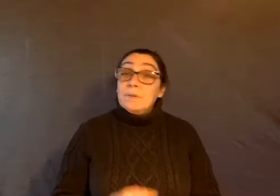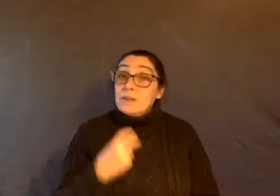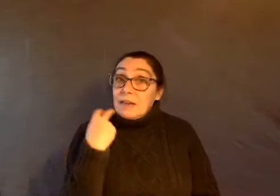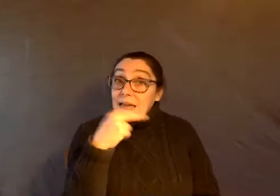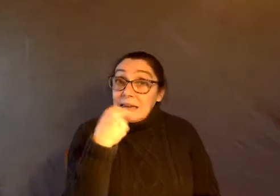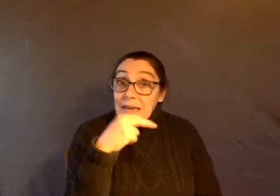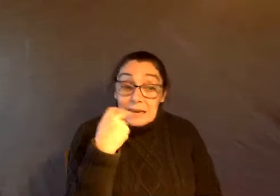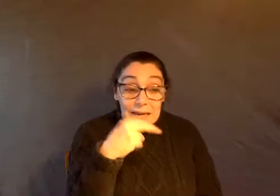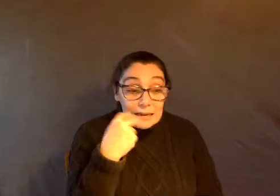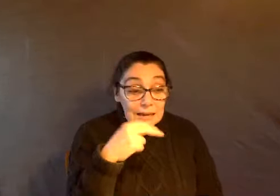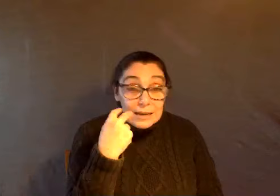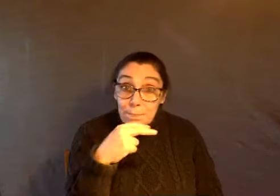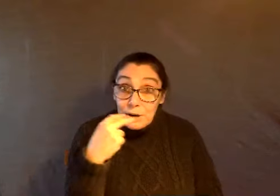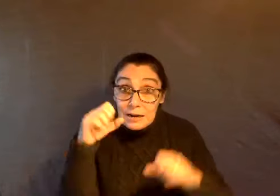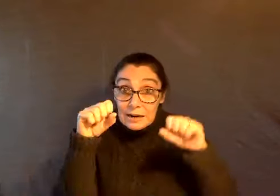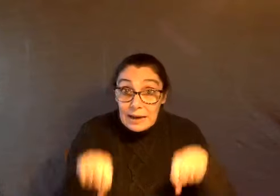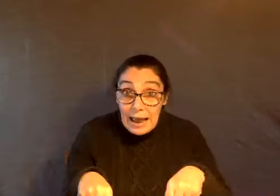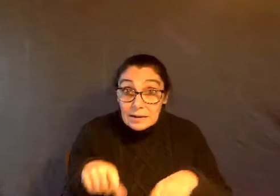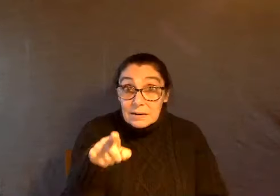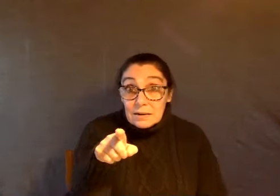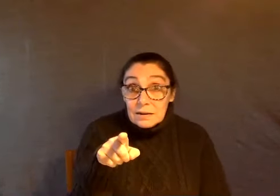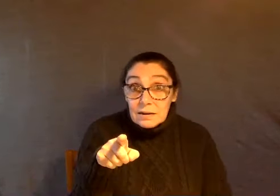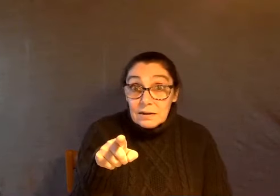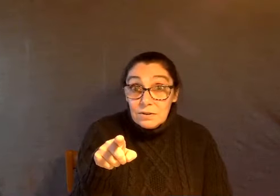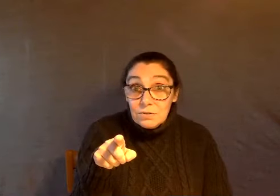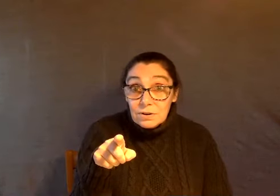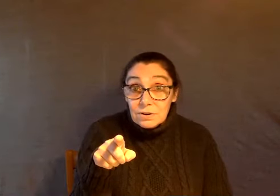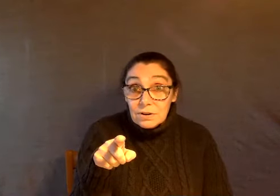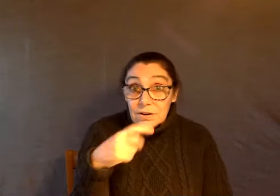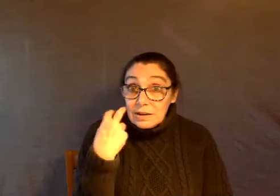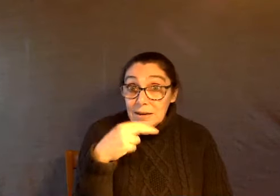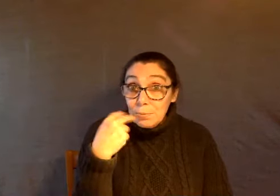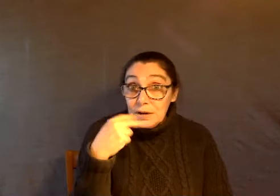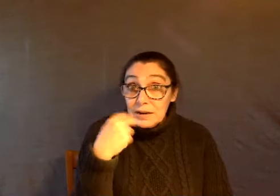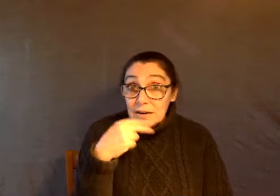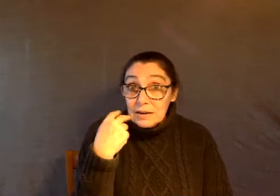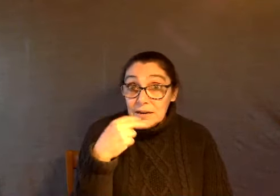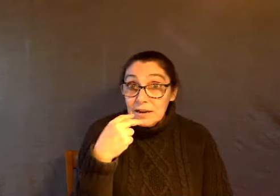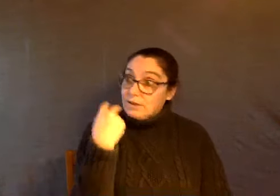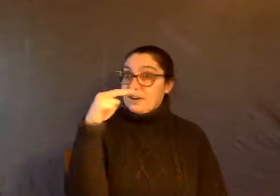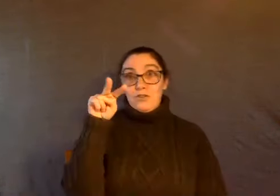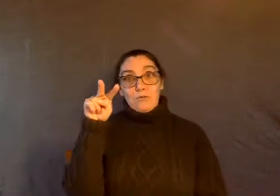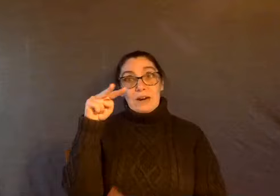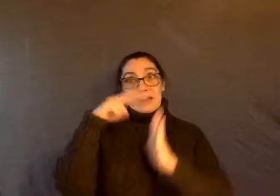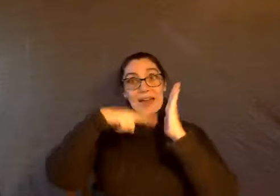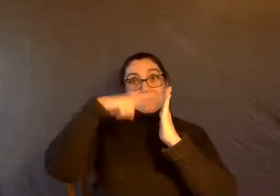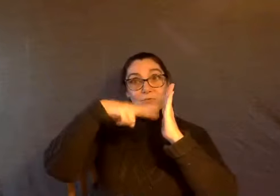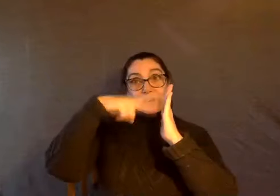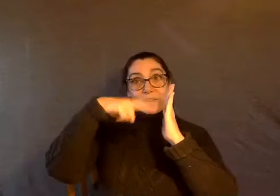lips? Lip read? Can you? Lip read? There's your read again.